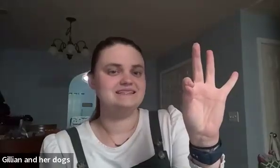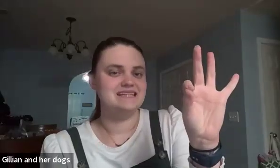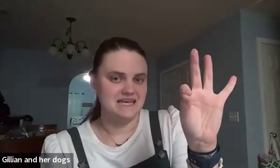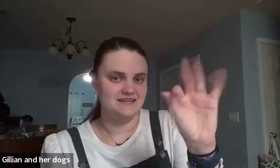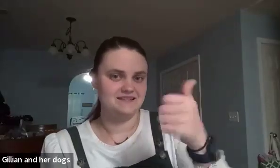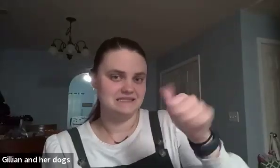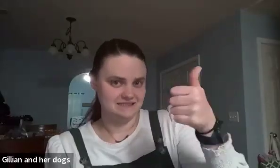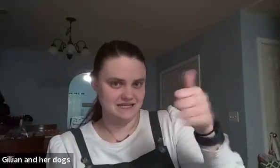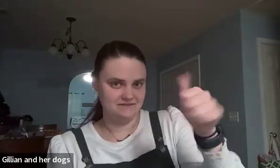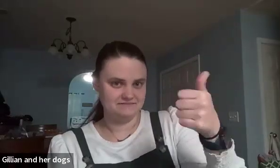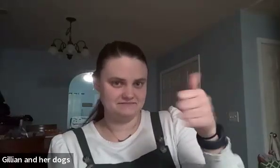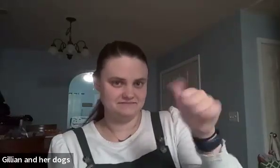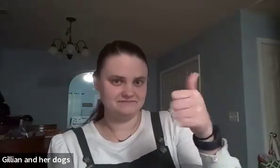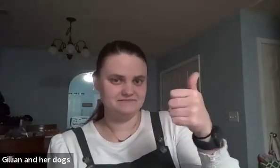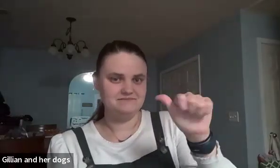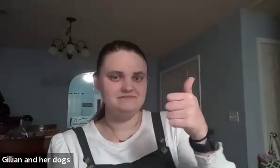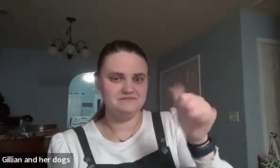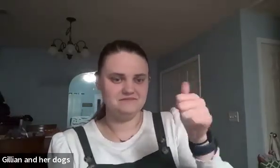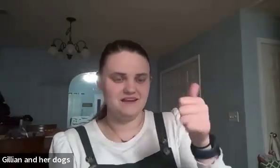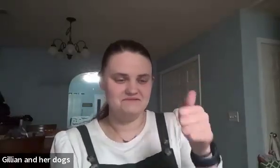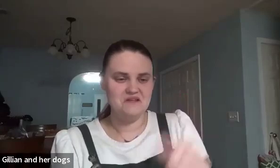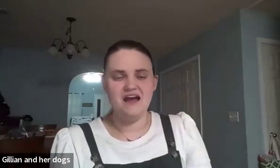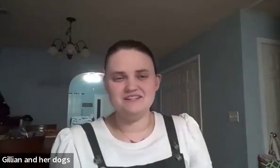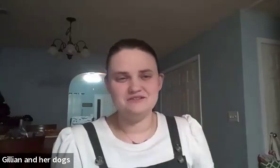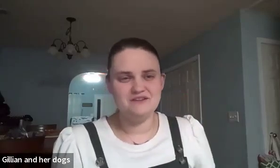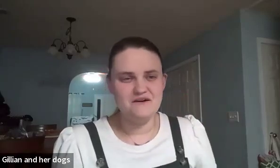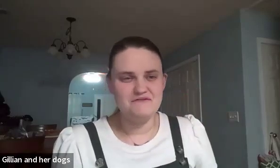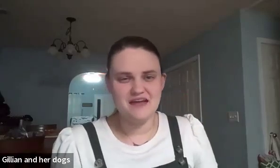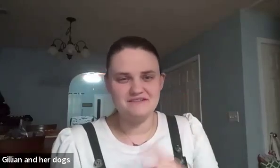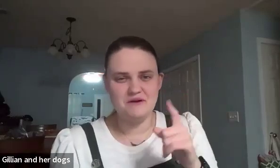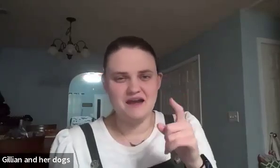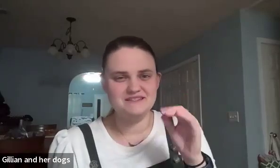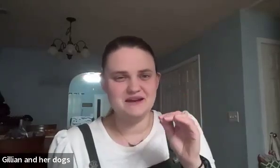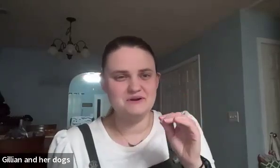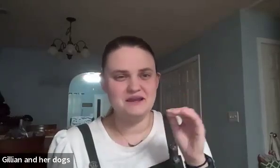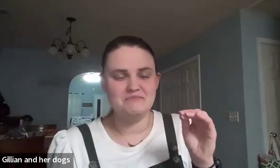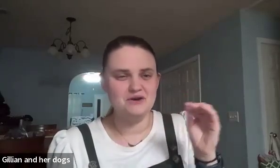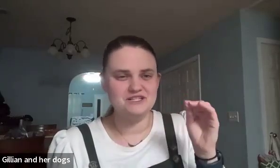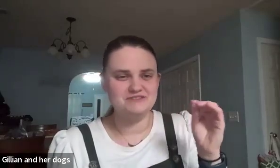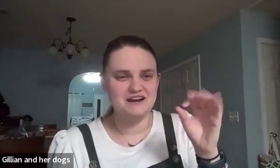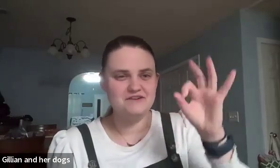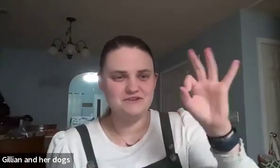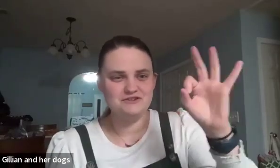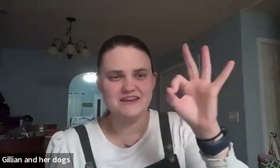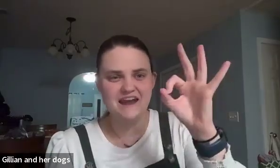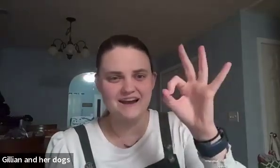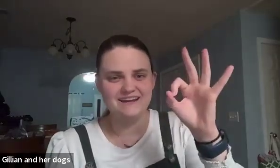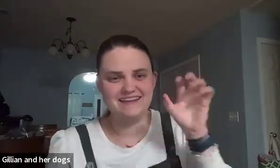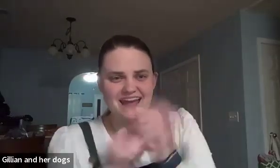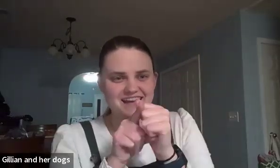and 10. 10. Okay. I do love that if you have it set where like emojis will set off, if you do the nine, it like